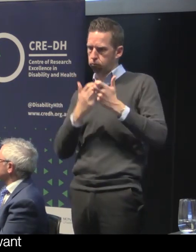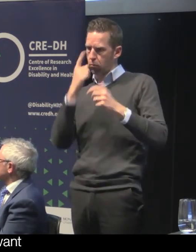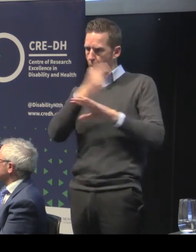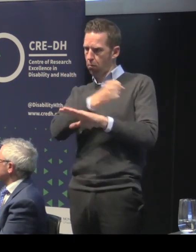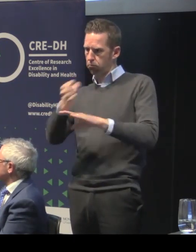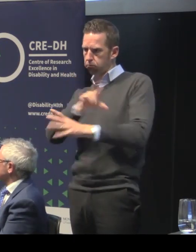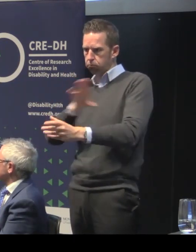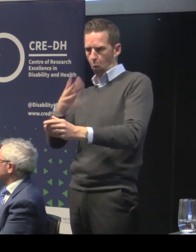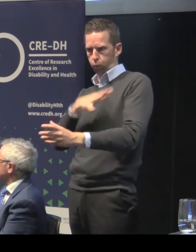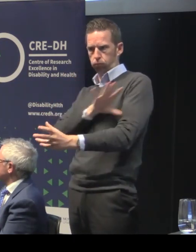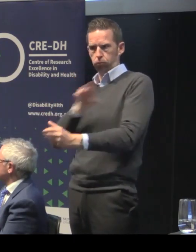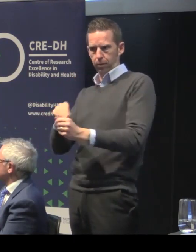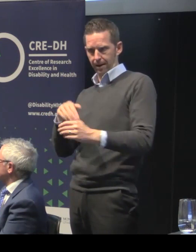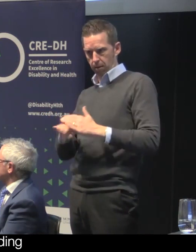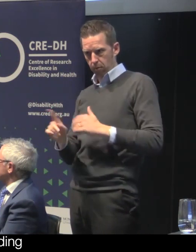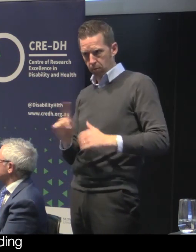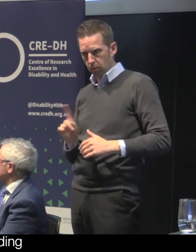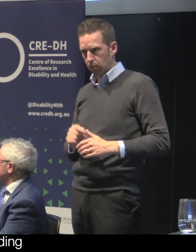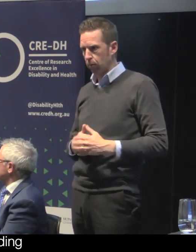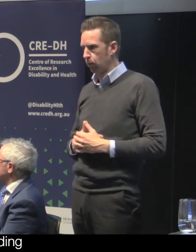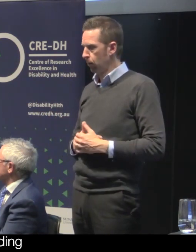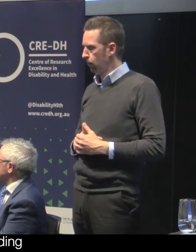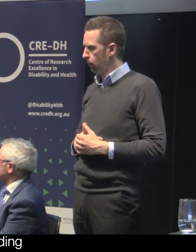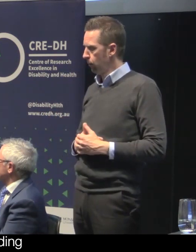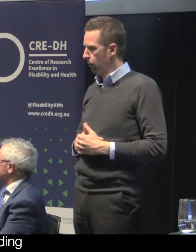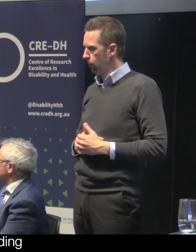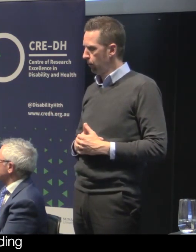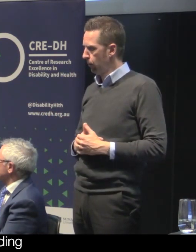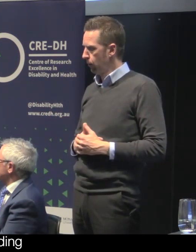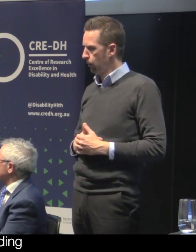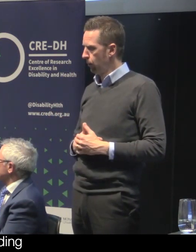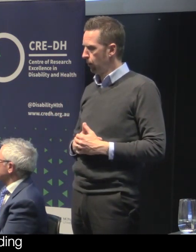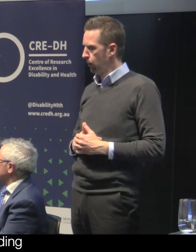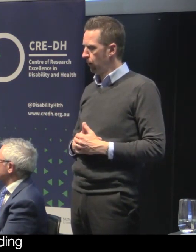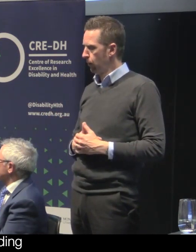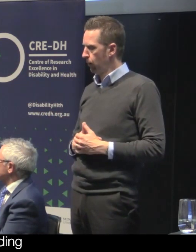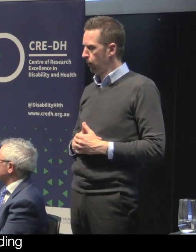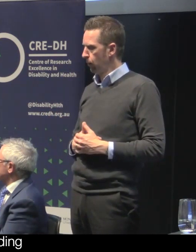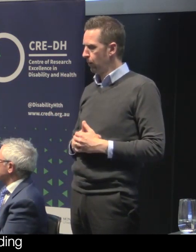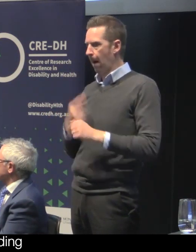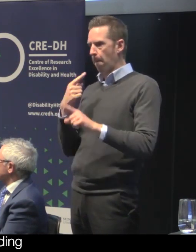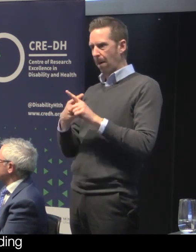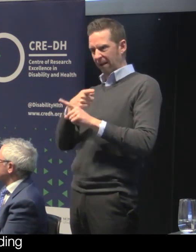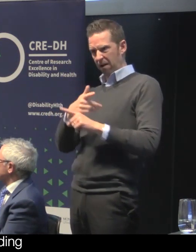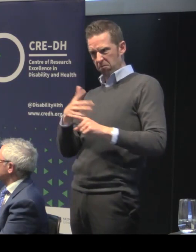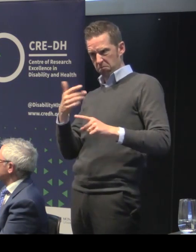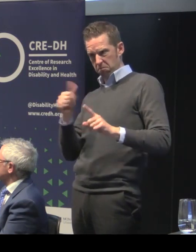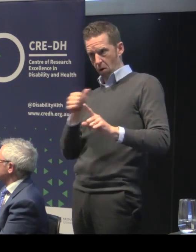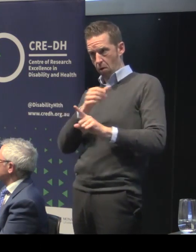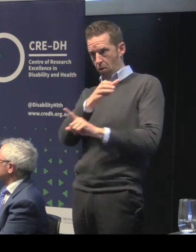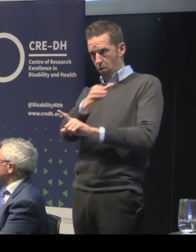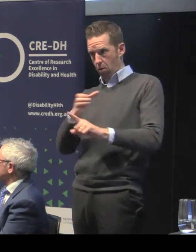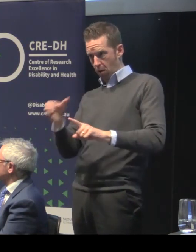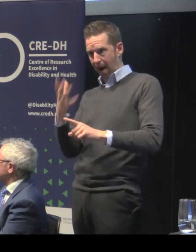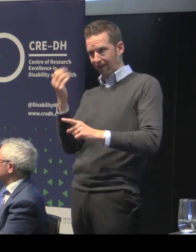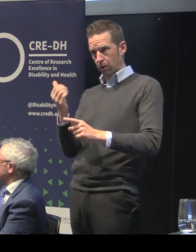of, and that they hire according to having those shared interests. And it works